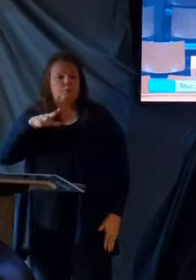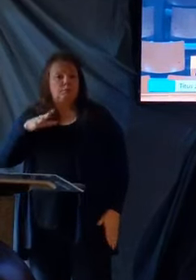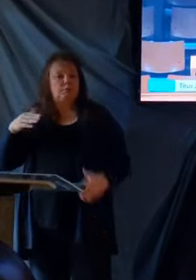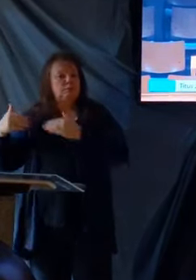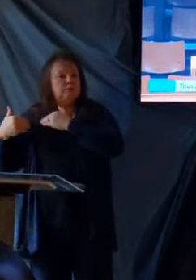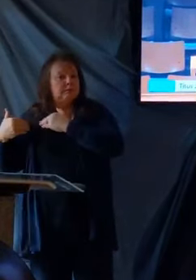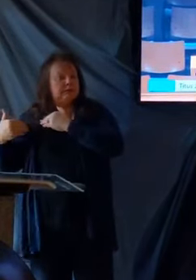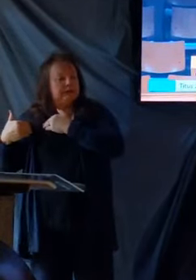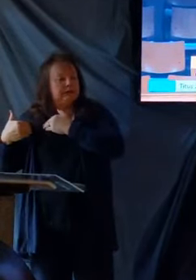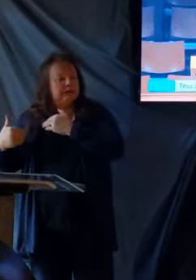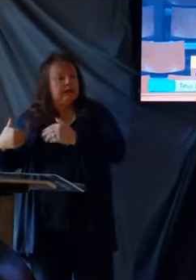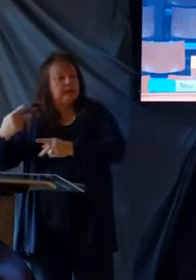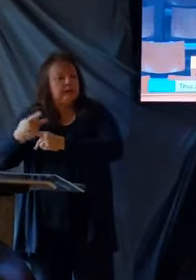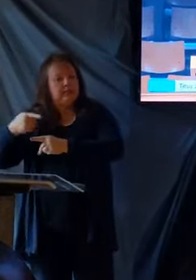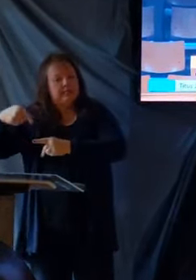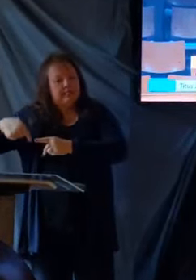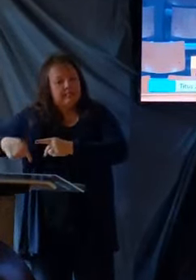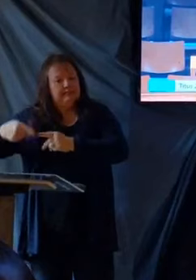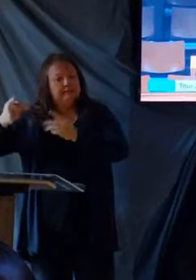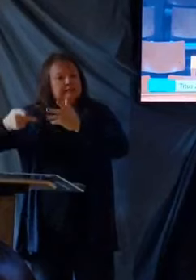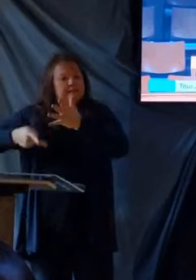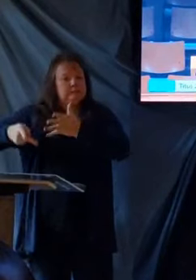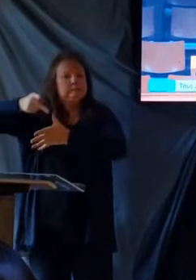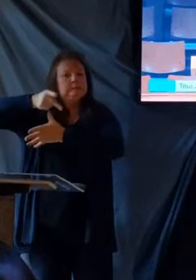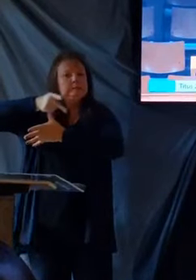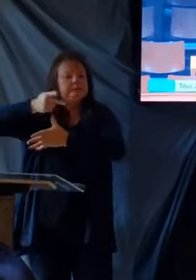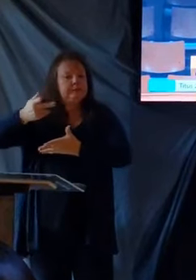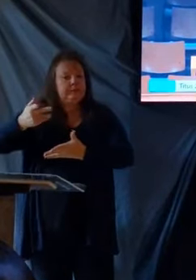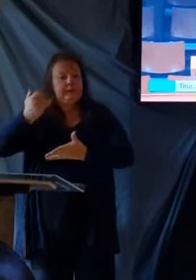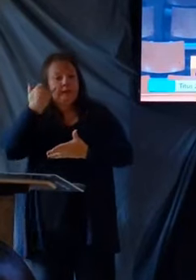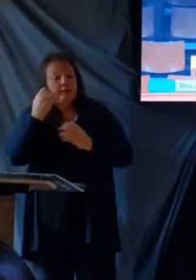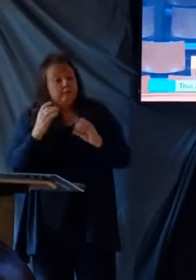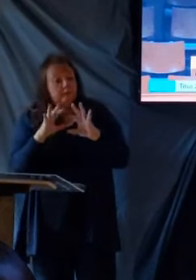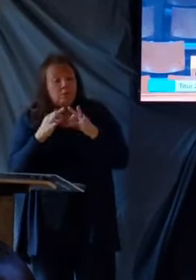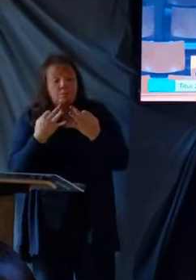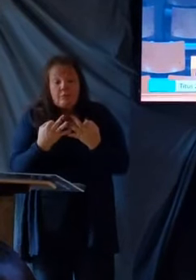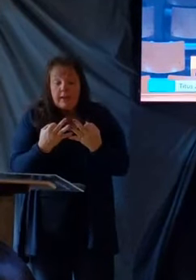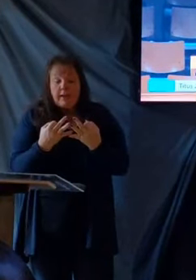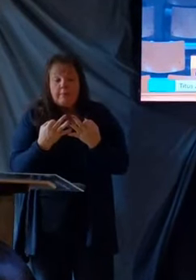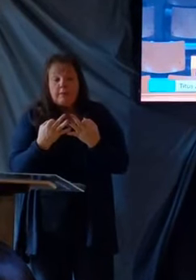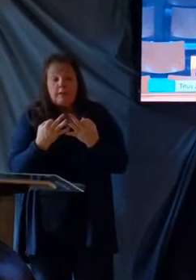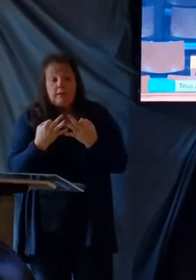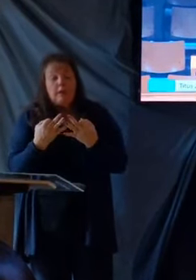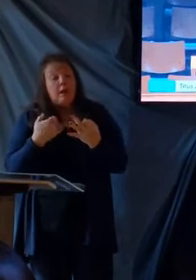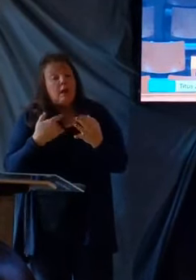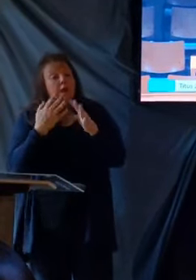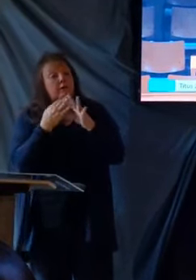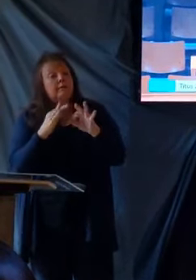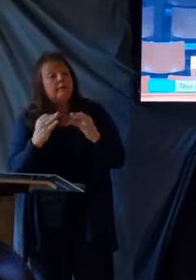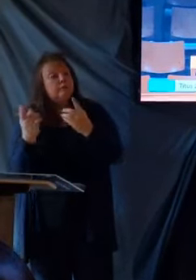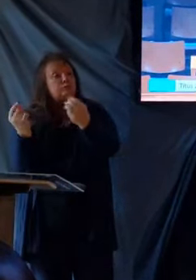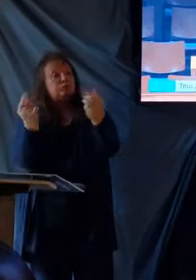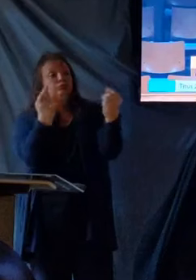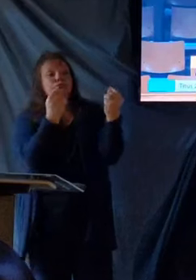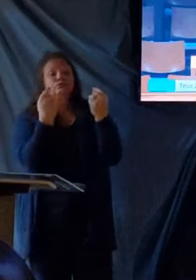and she has to be careful that's taken care of. Now, again, she doesn't have family. That gives her a freedom for